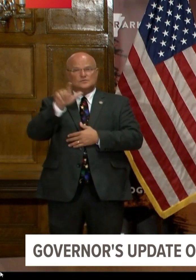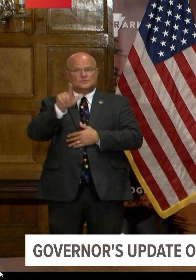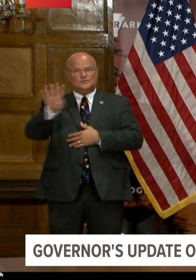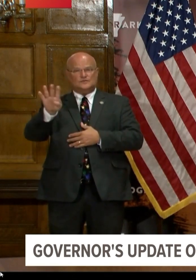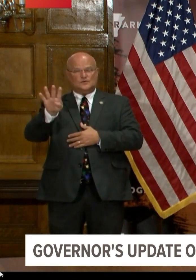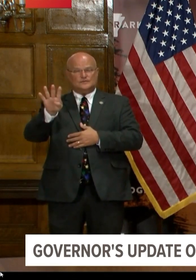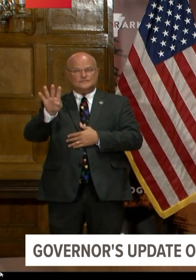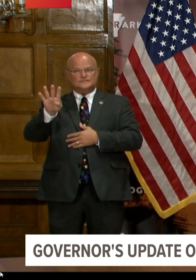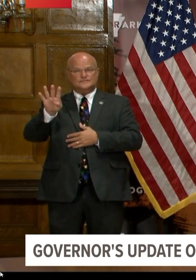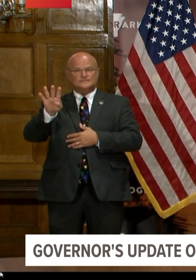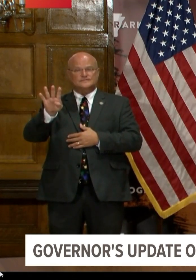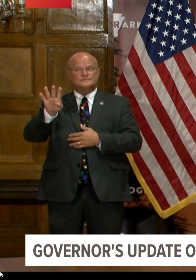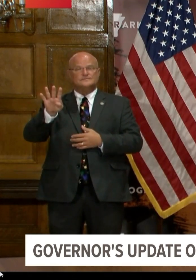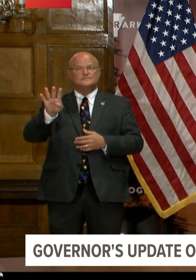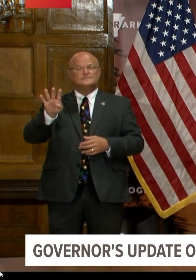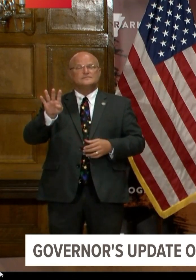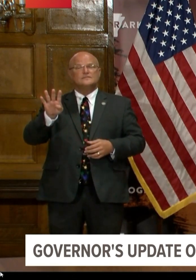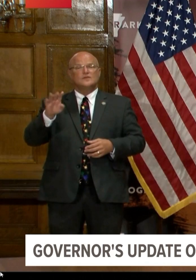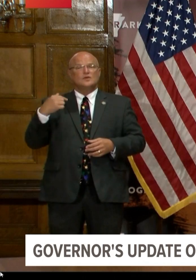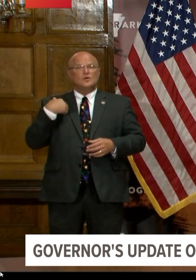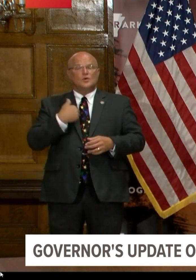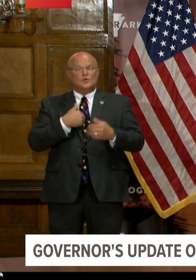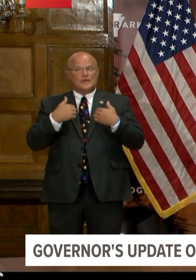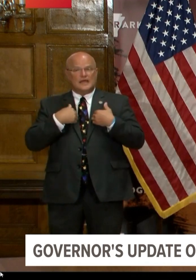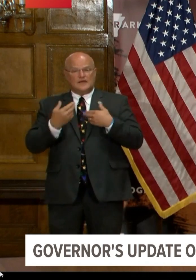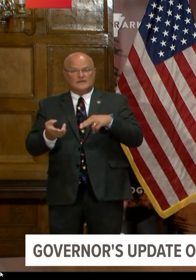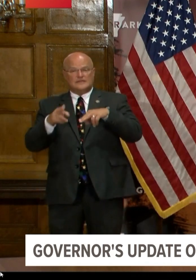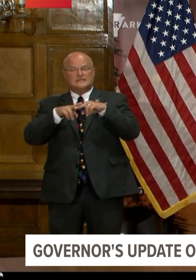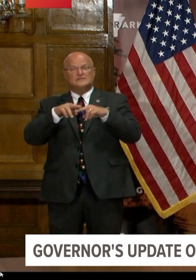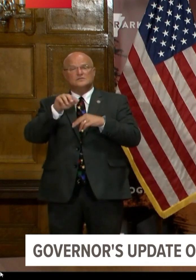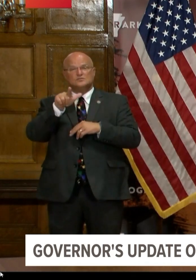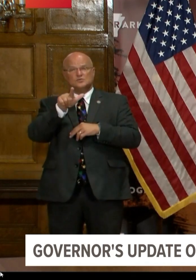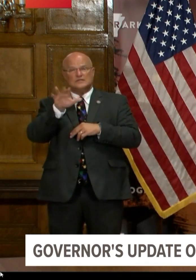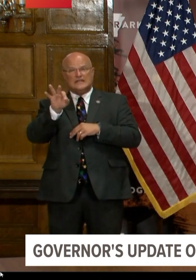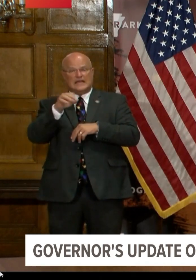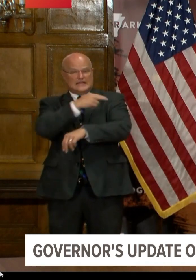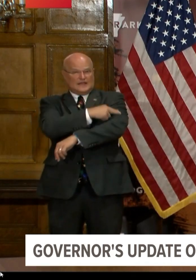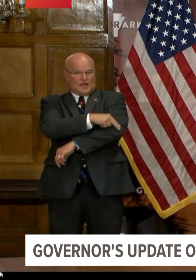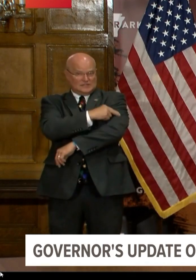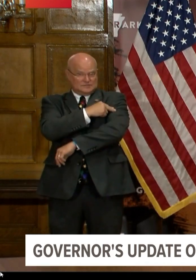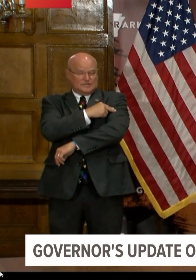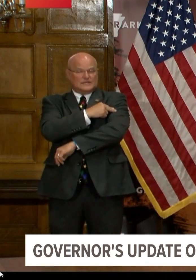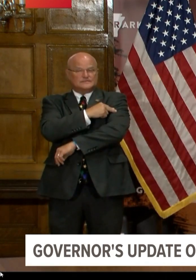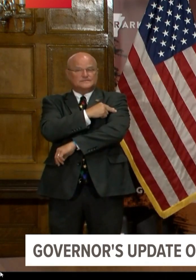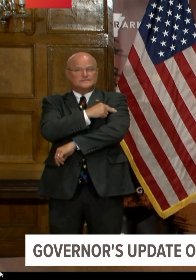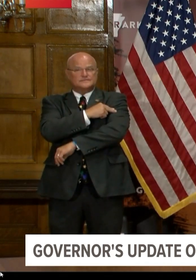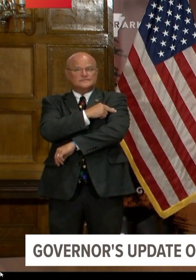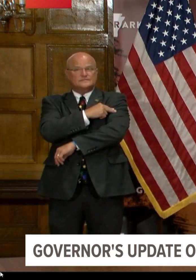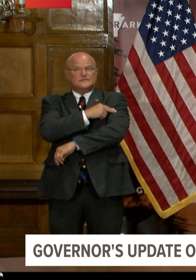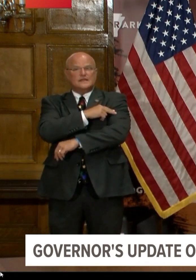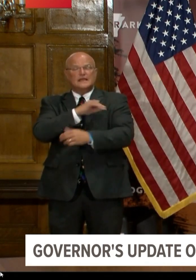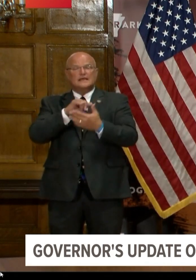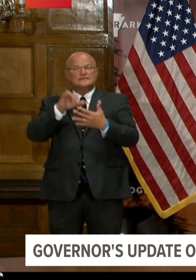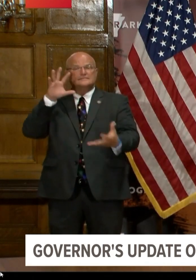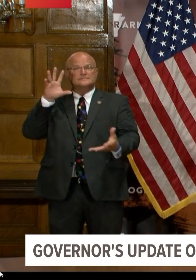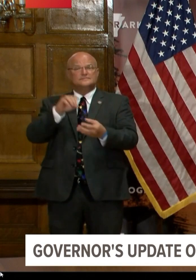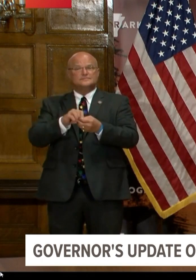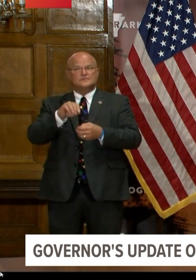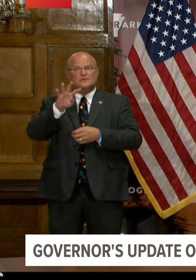61,224 cases. We have an additional 29 that are hospitalized. That brings